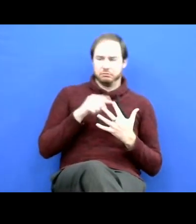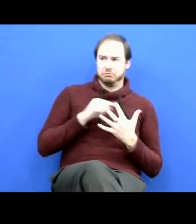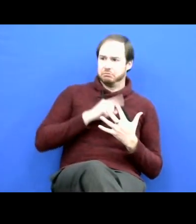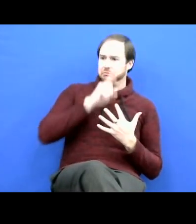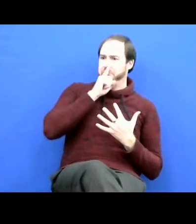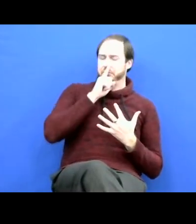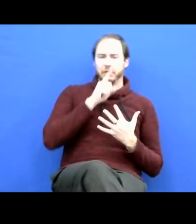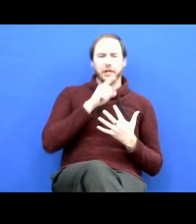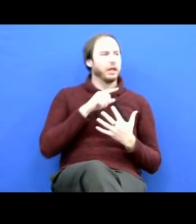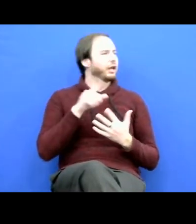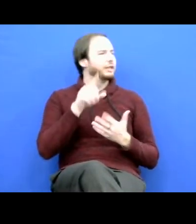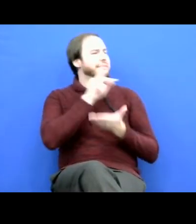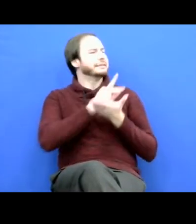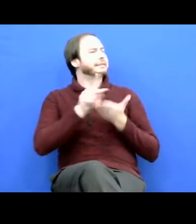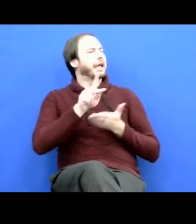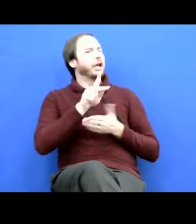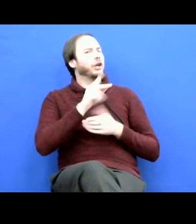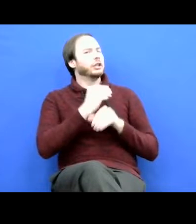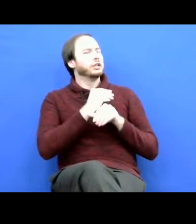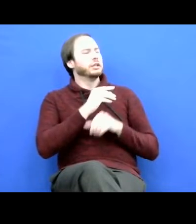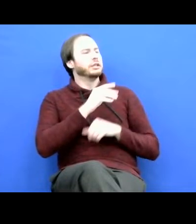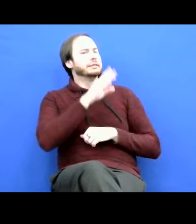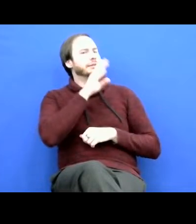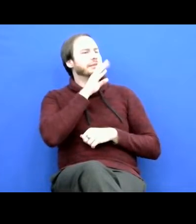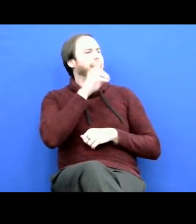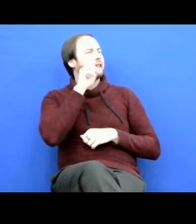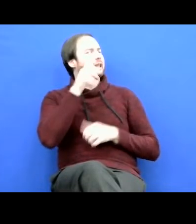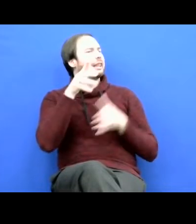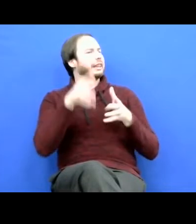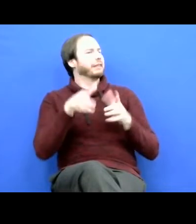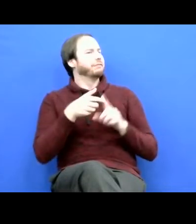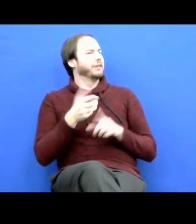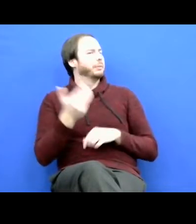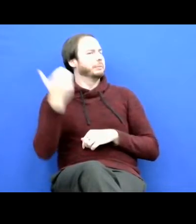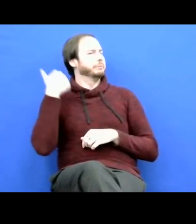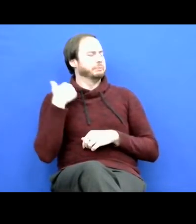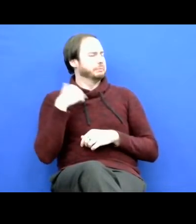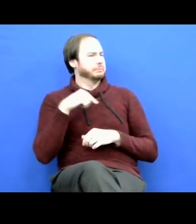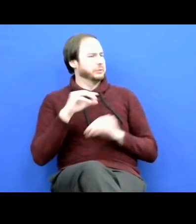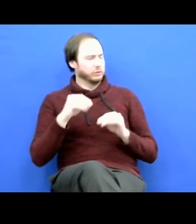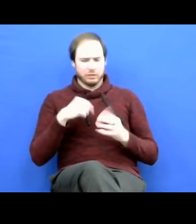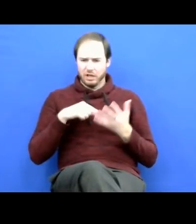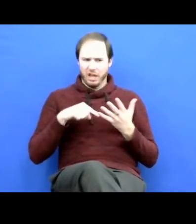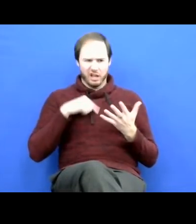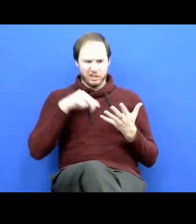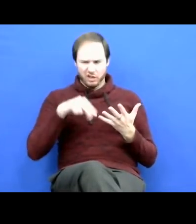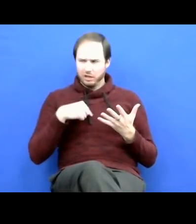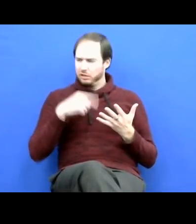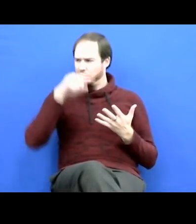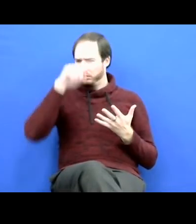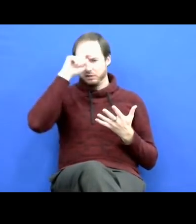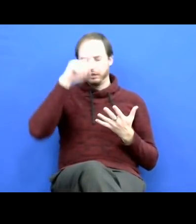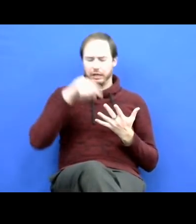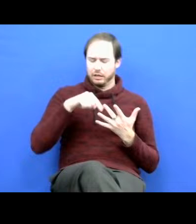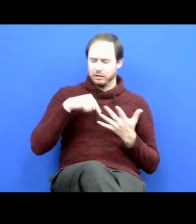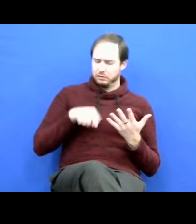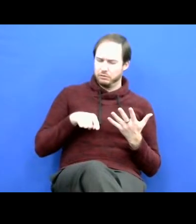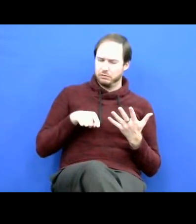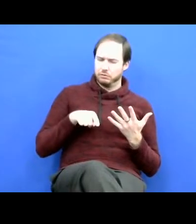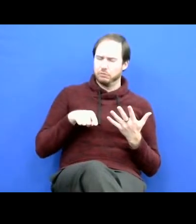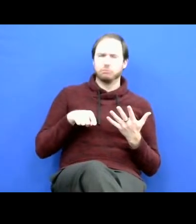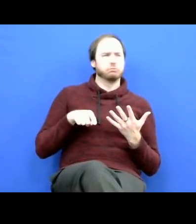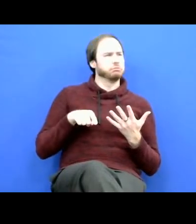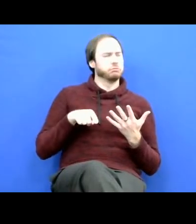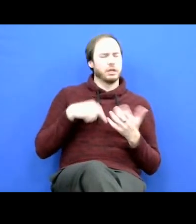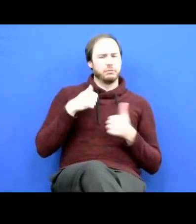think it might have been a leftover, actually. That's what I thought. Okay. I know I saw it and I was like, executive. This is the first I saw it when I